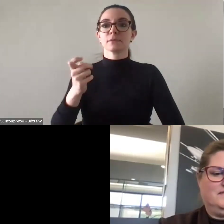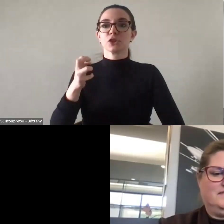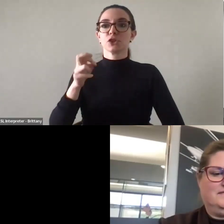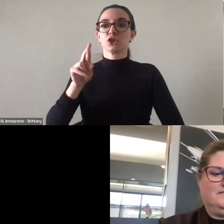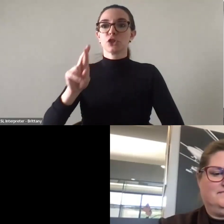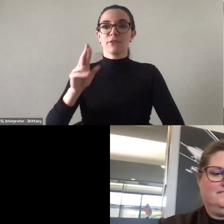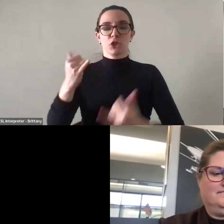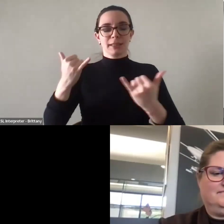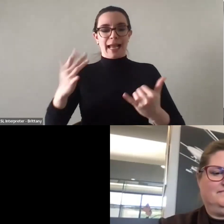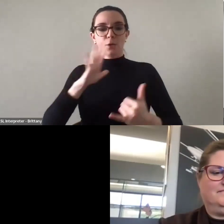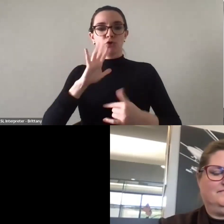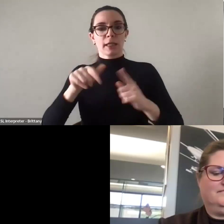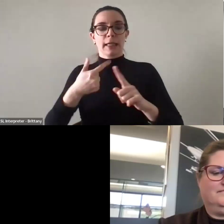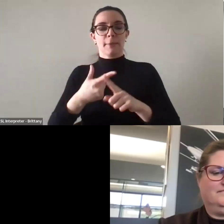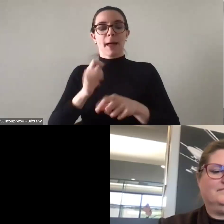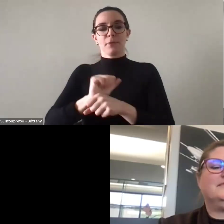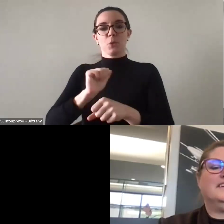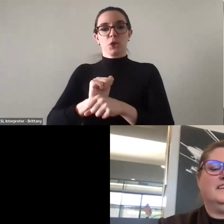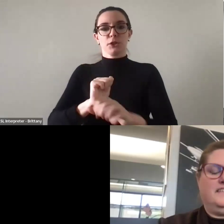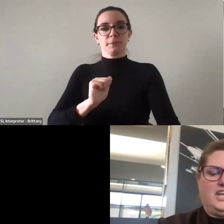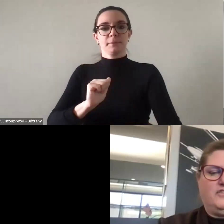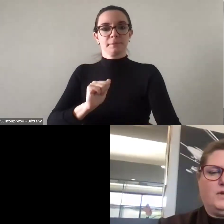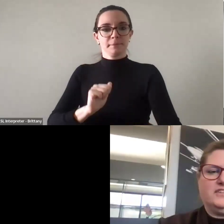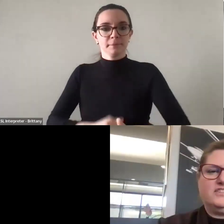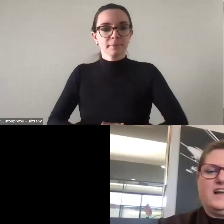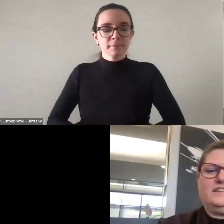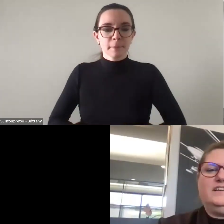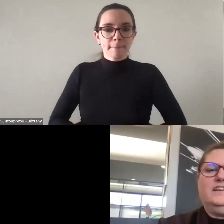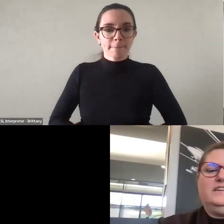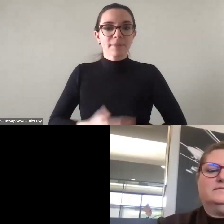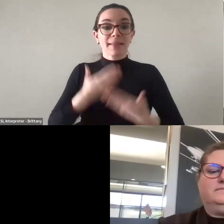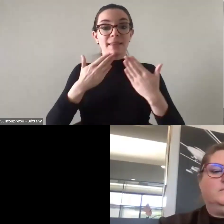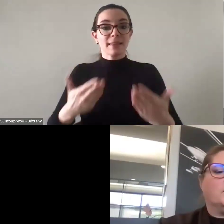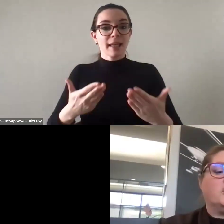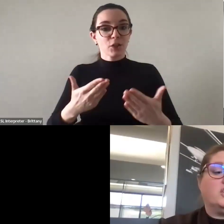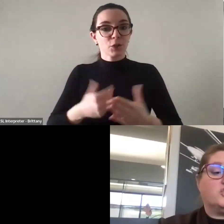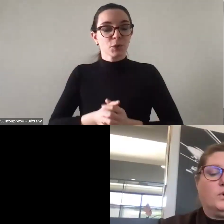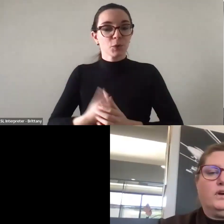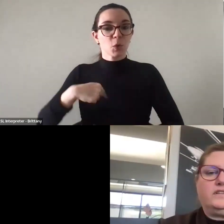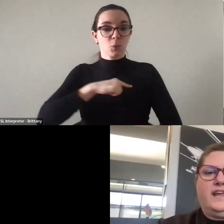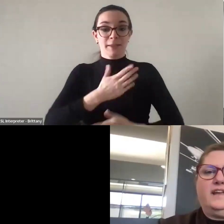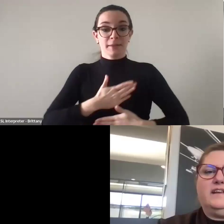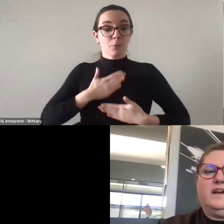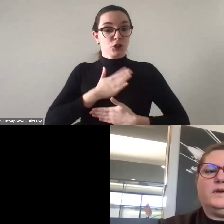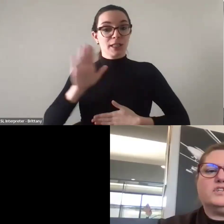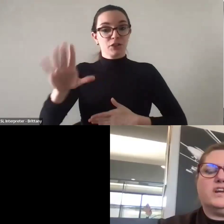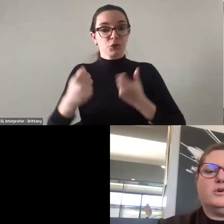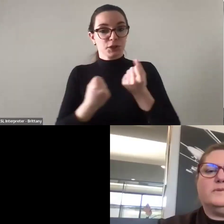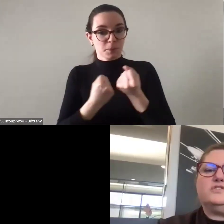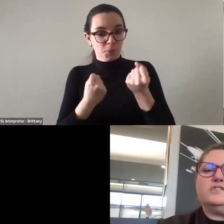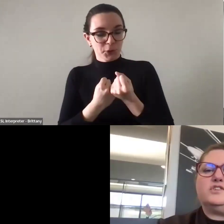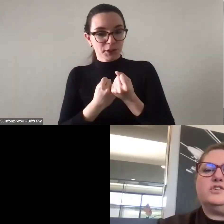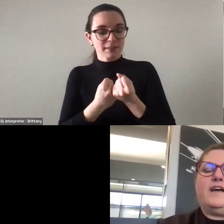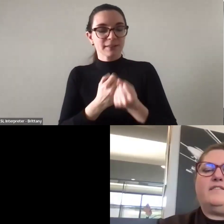now speaking about the work over at Apprenti. Thank you very much, Scott. We appreciate your support, and we appreciate